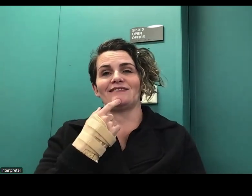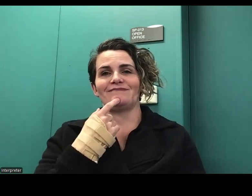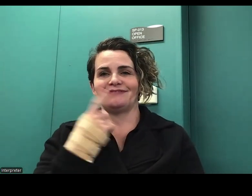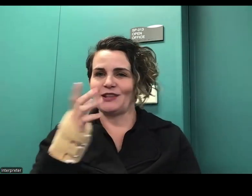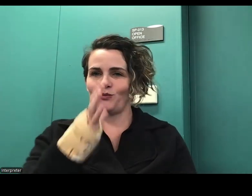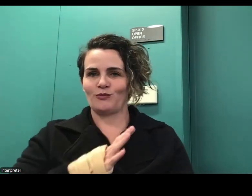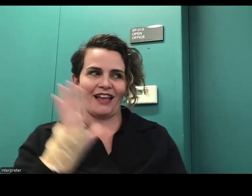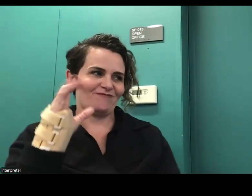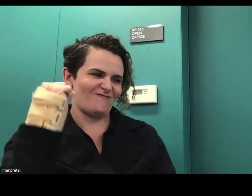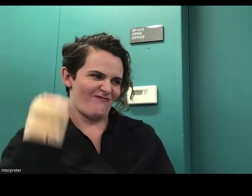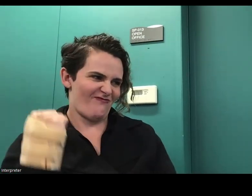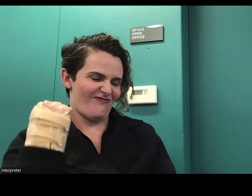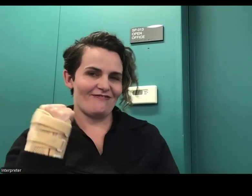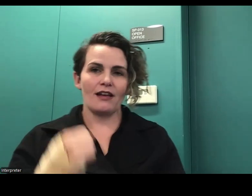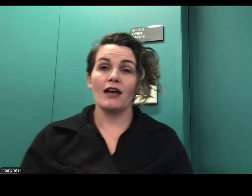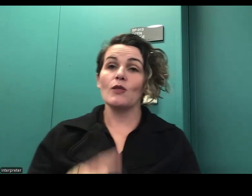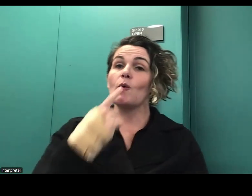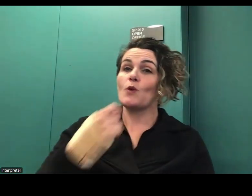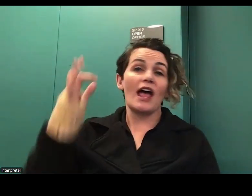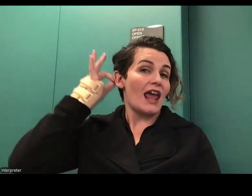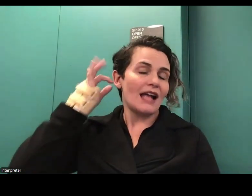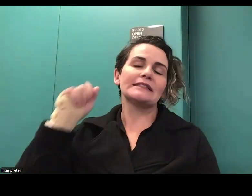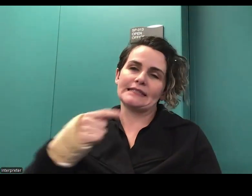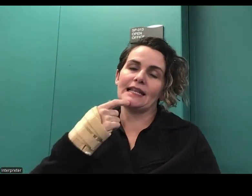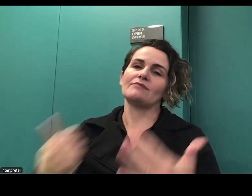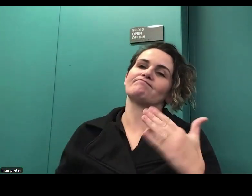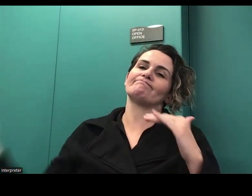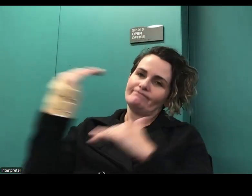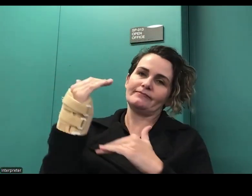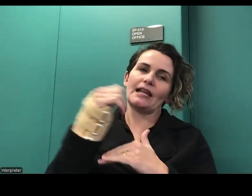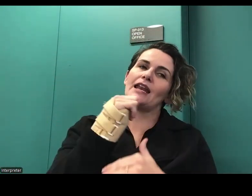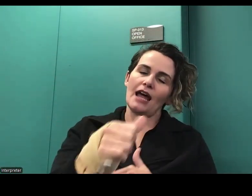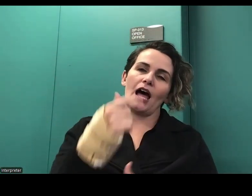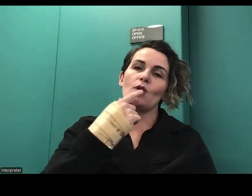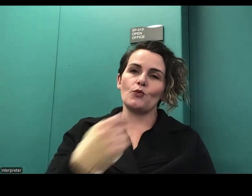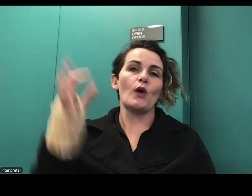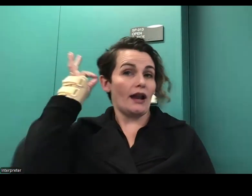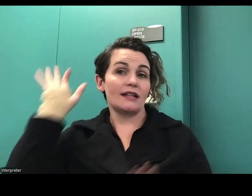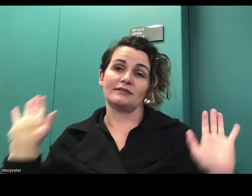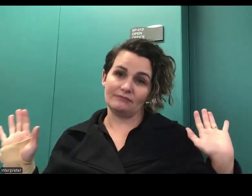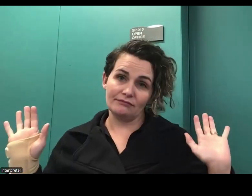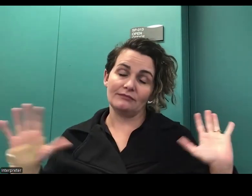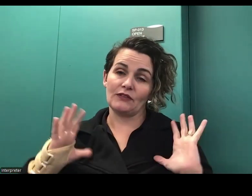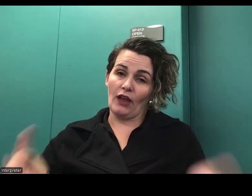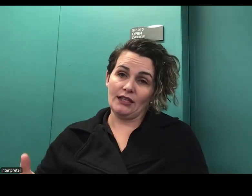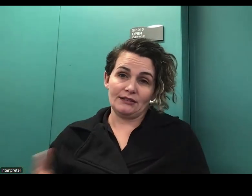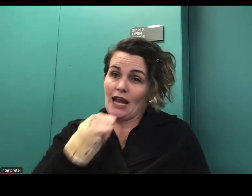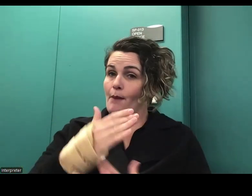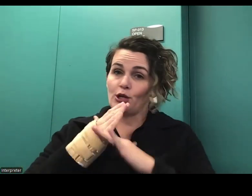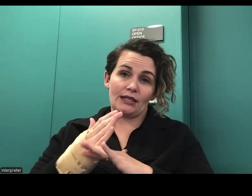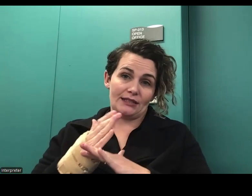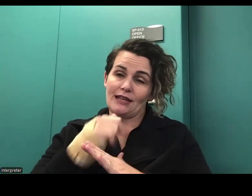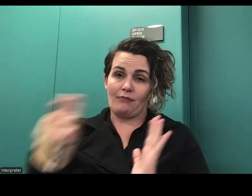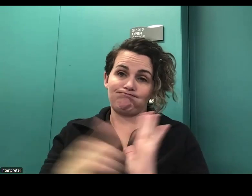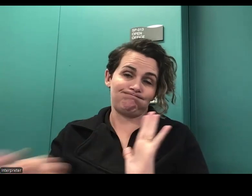it's redheads can say that they are superior over not redheads. So take that for what you